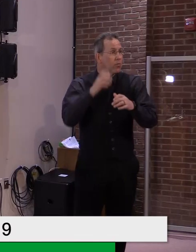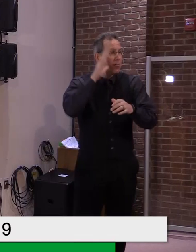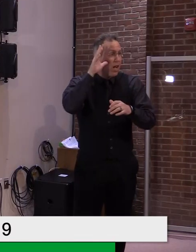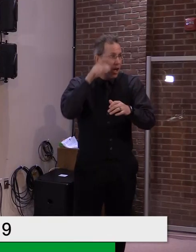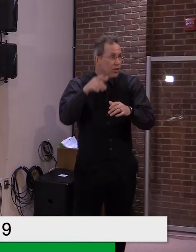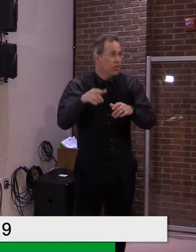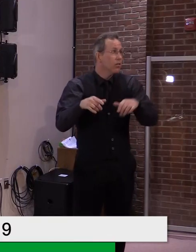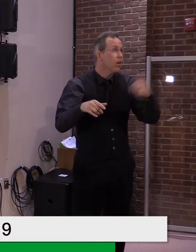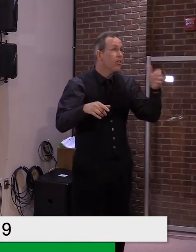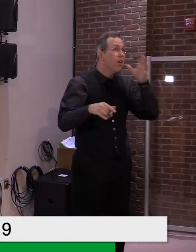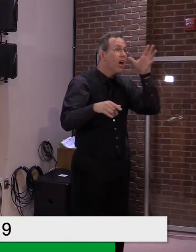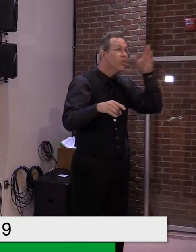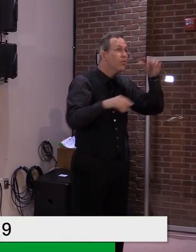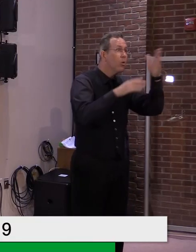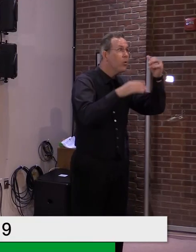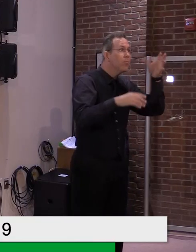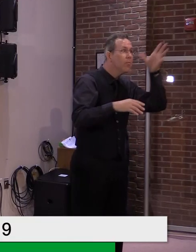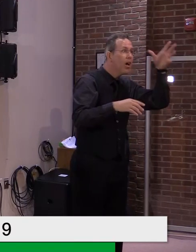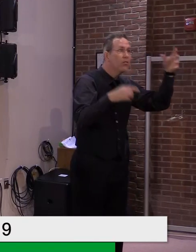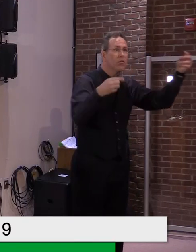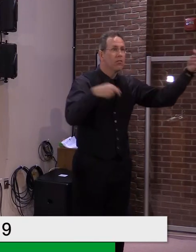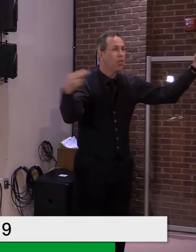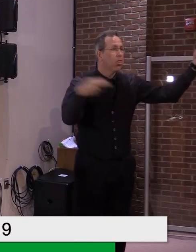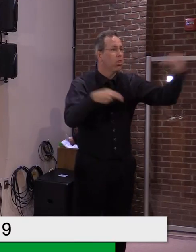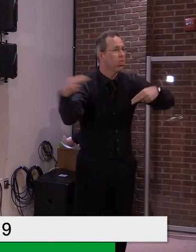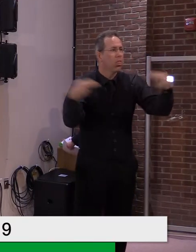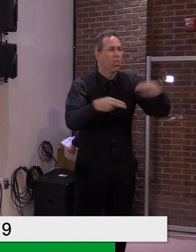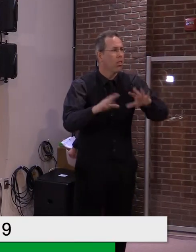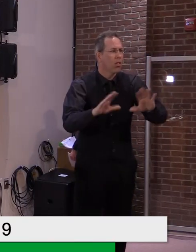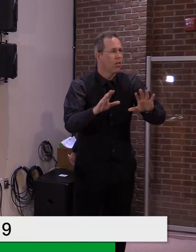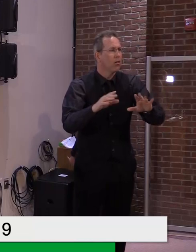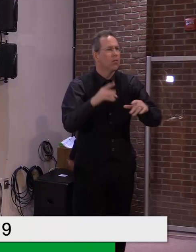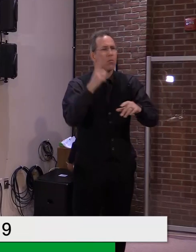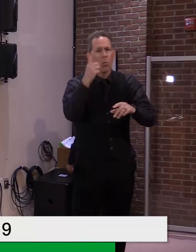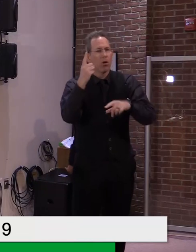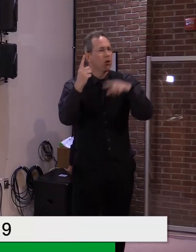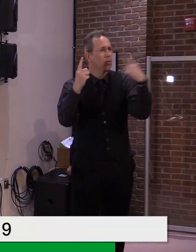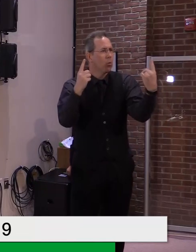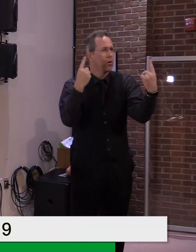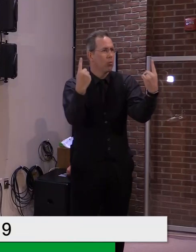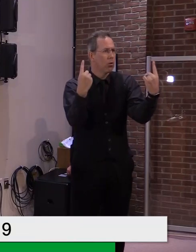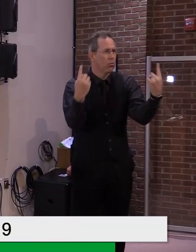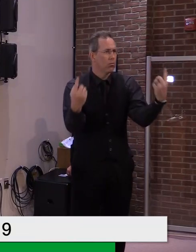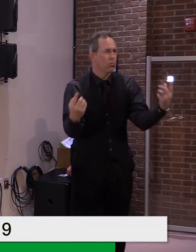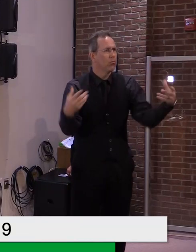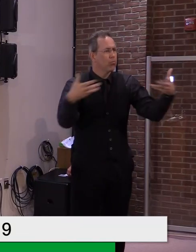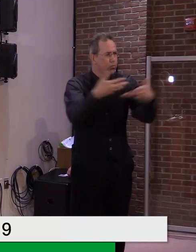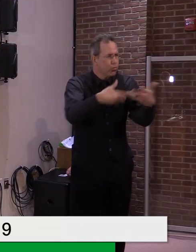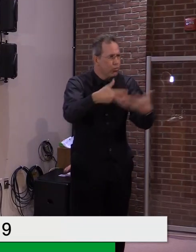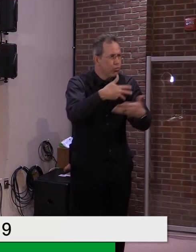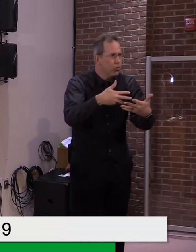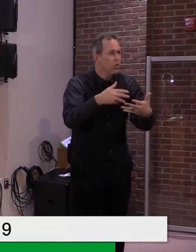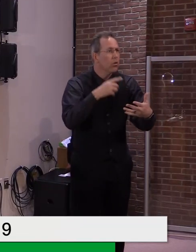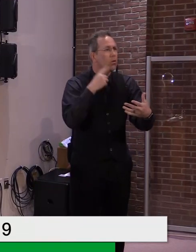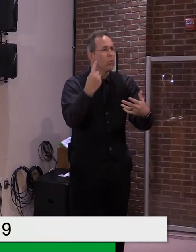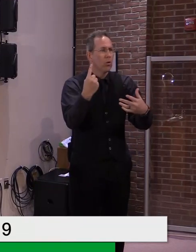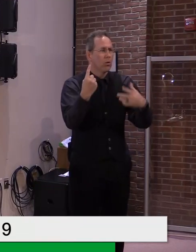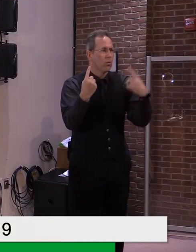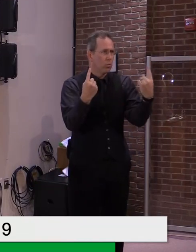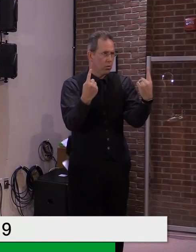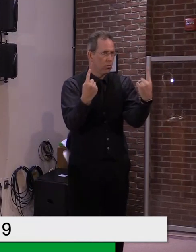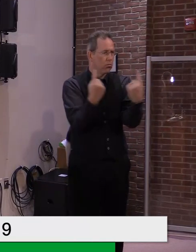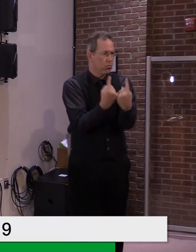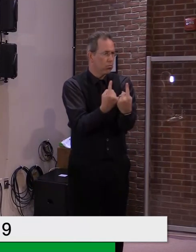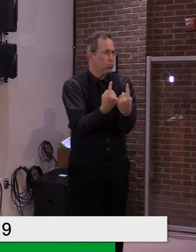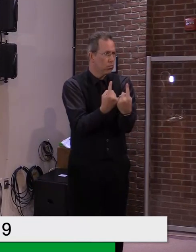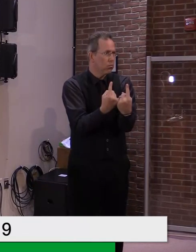from three different households all gathering together at the same time. But still,